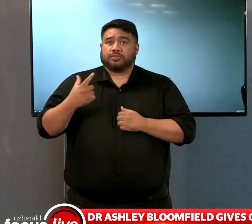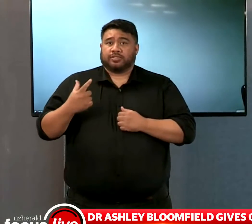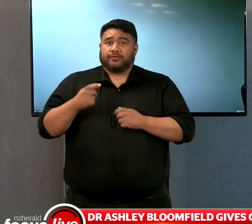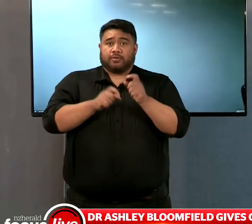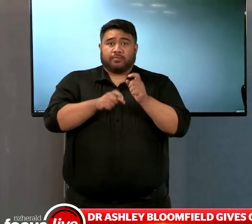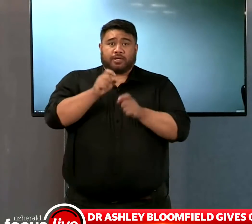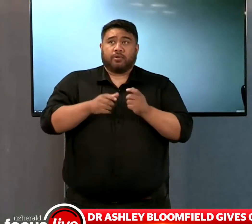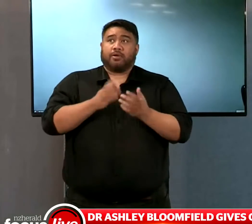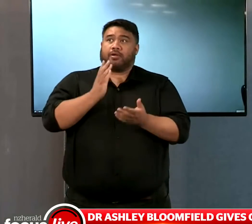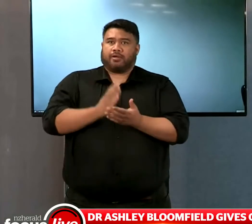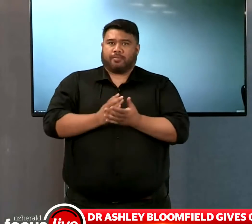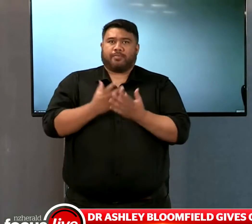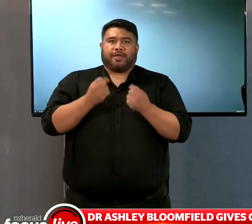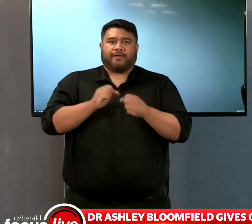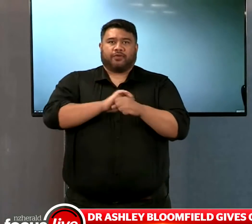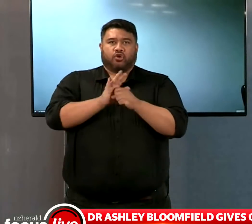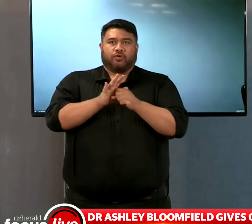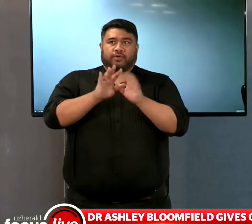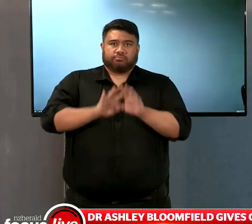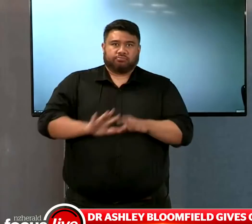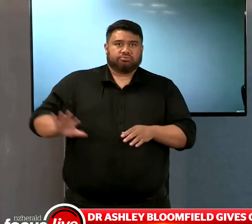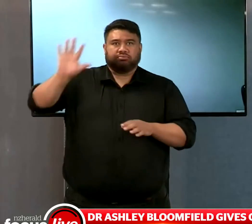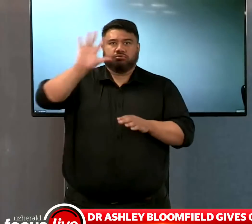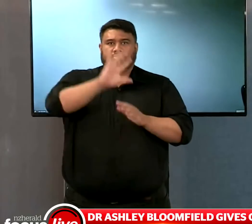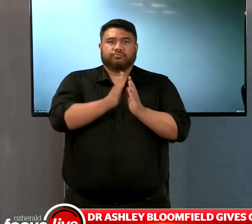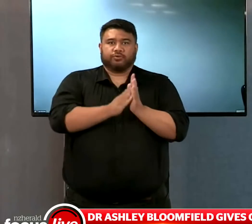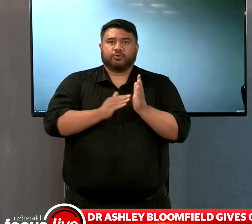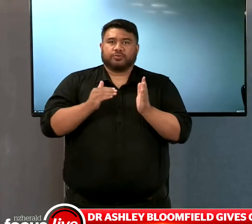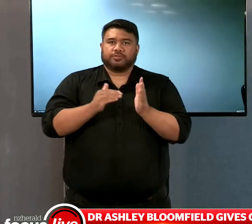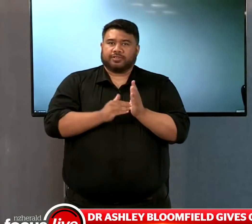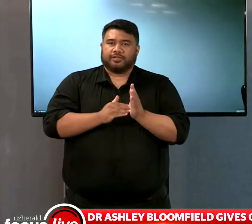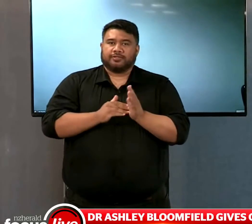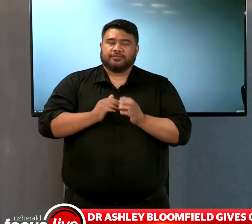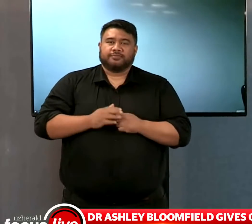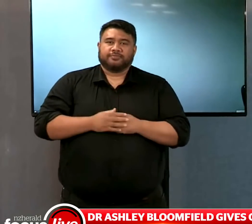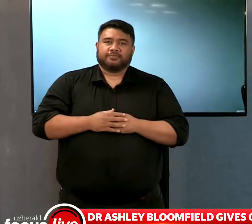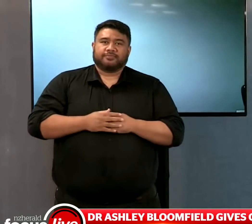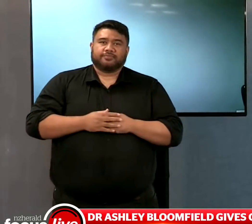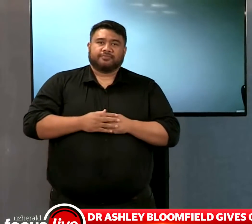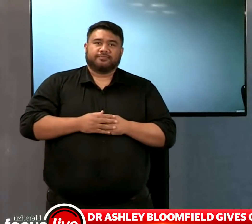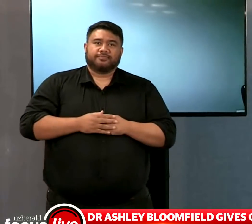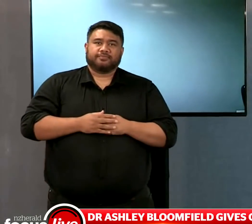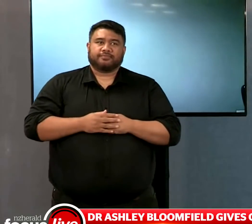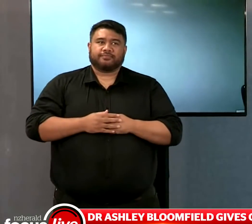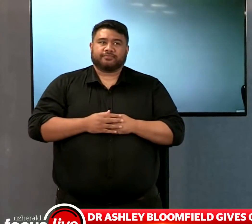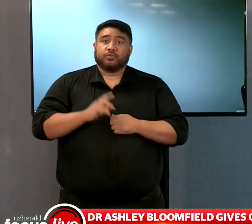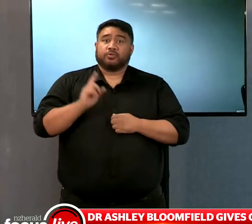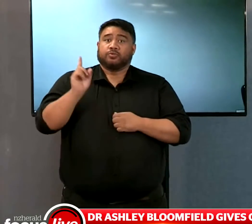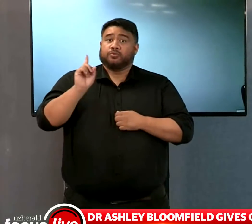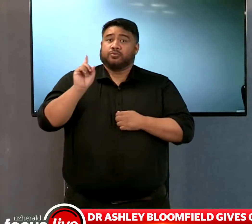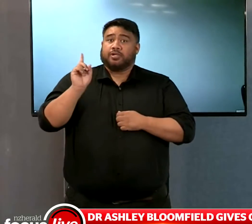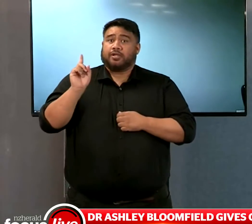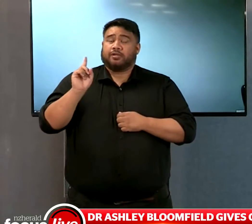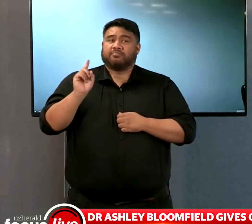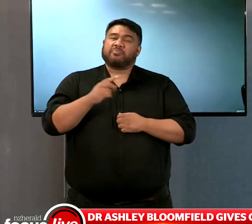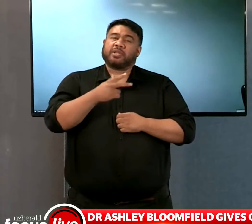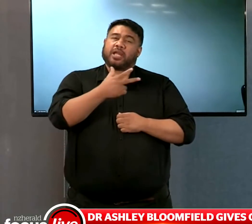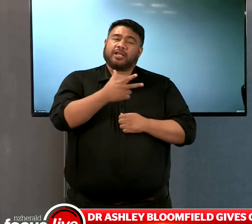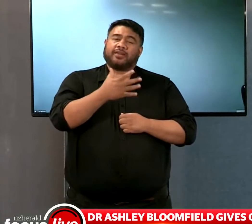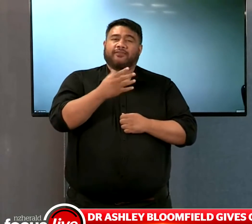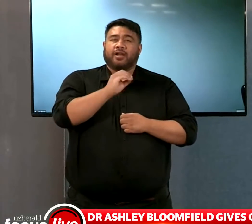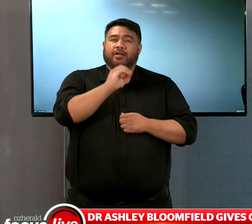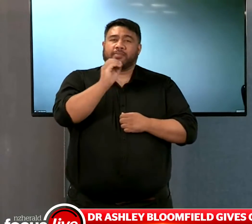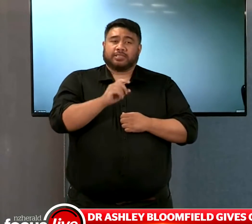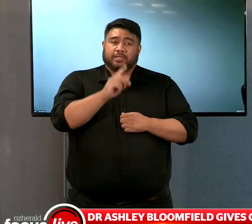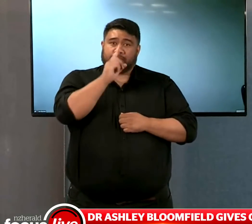146,527 active community cases across the motu. Of those cases we're reporting today, about 85% are